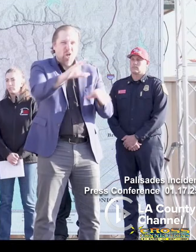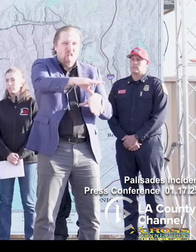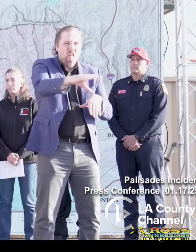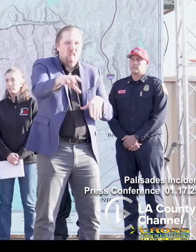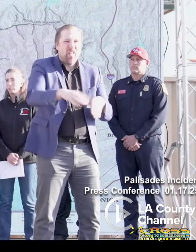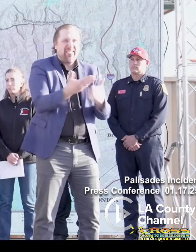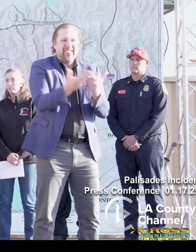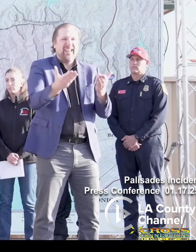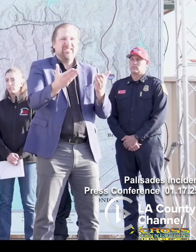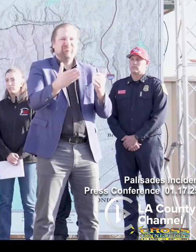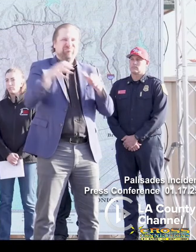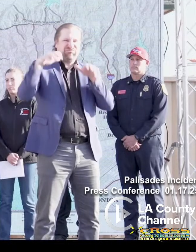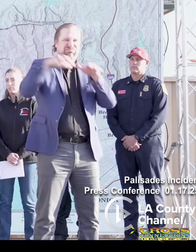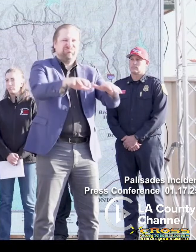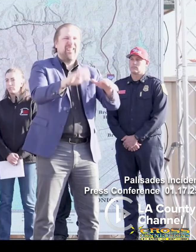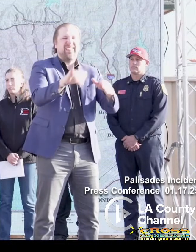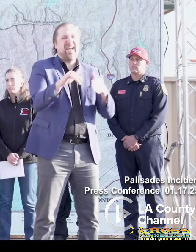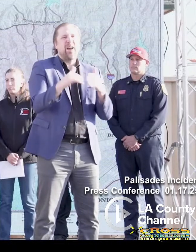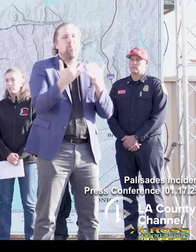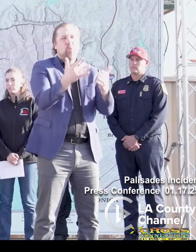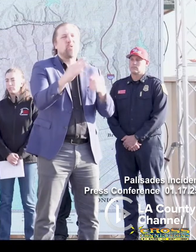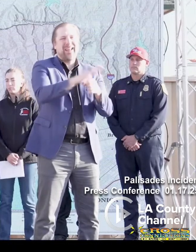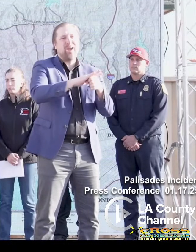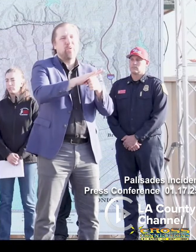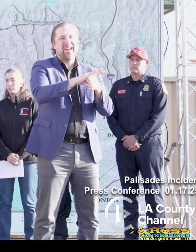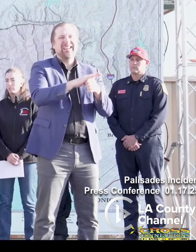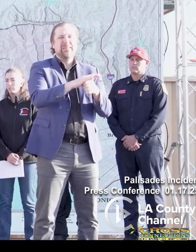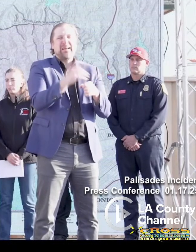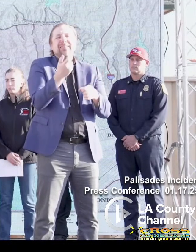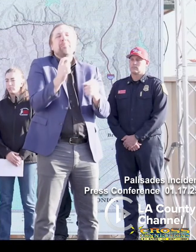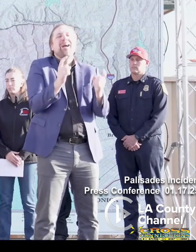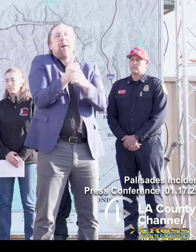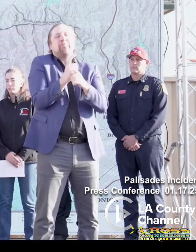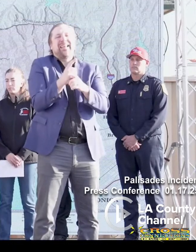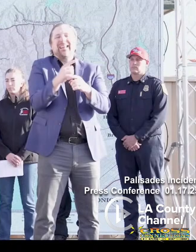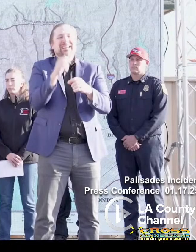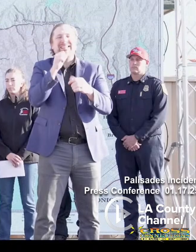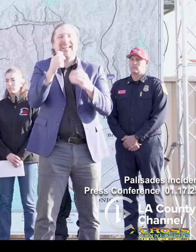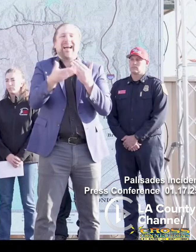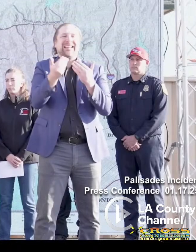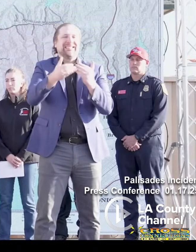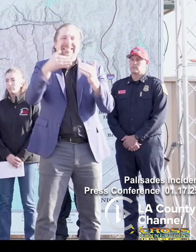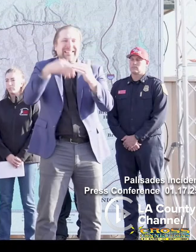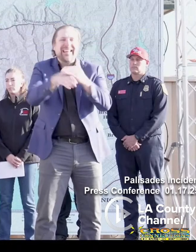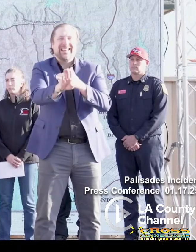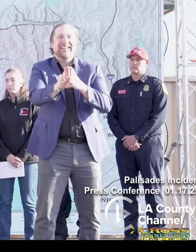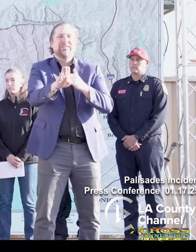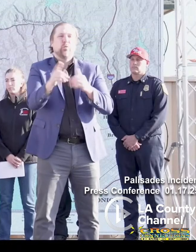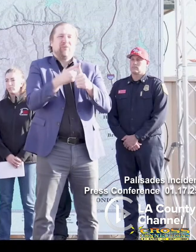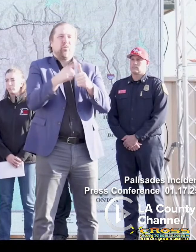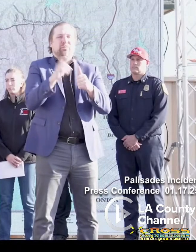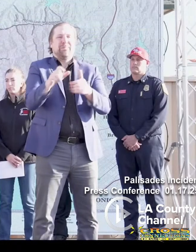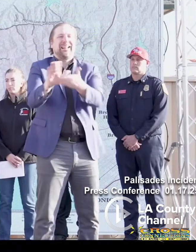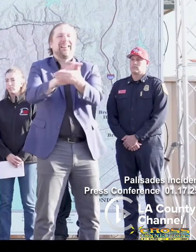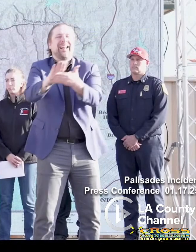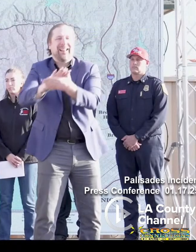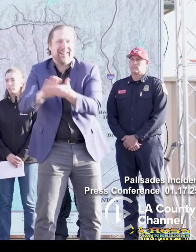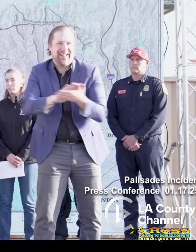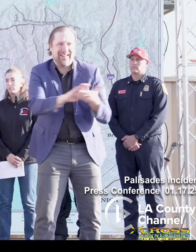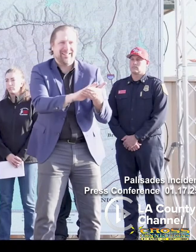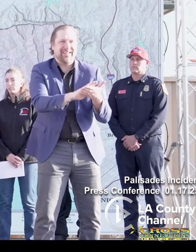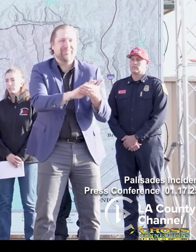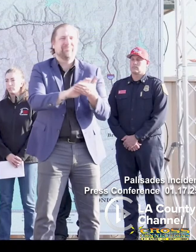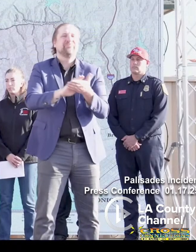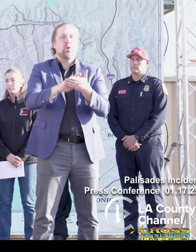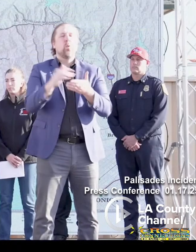area, further complicating safe entry. LA County Sheriff Department has announced an